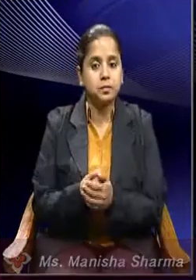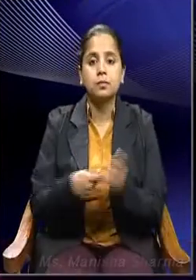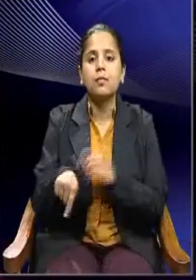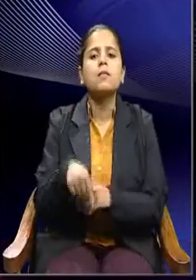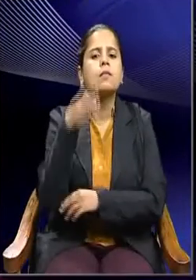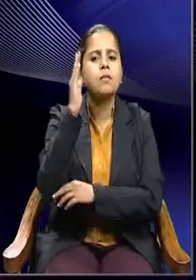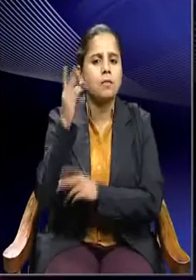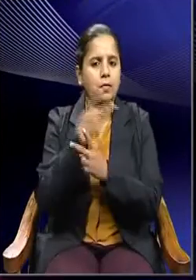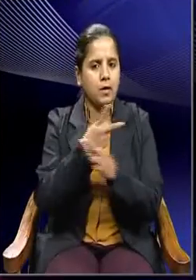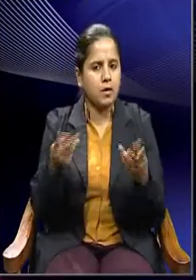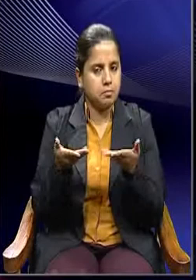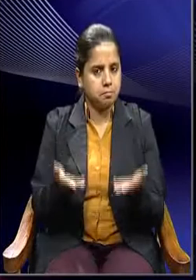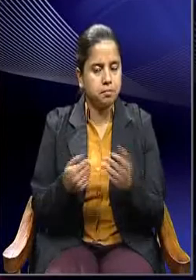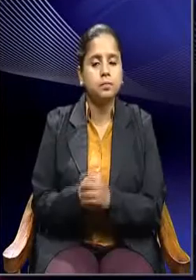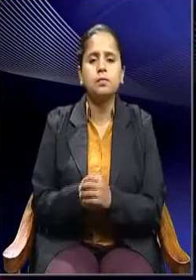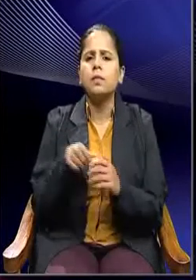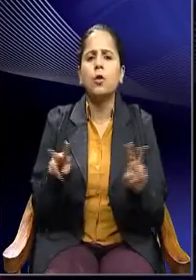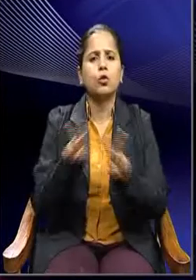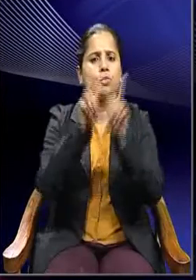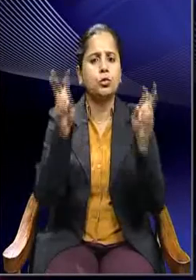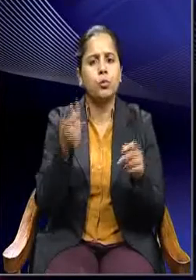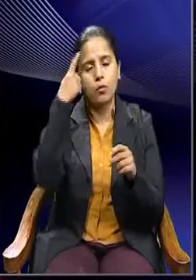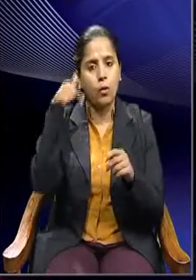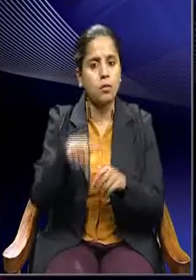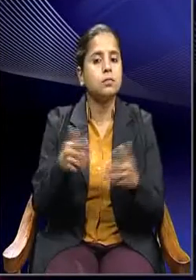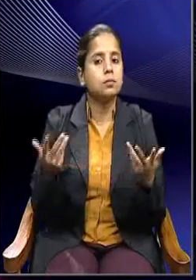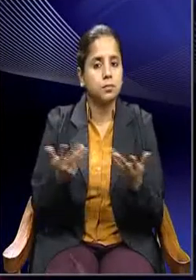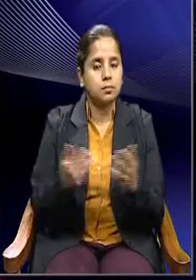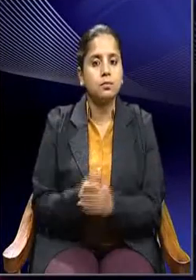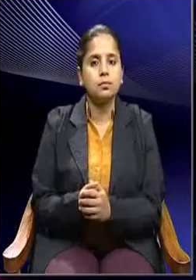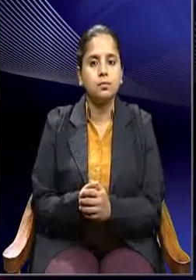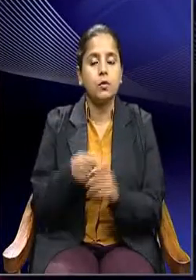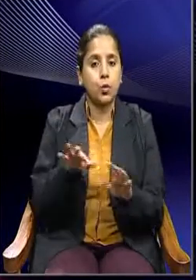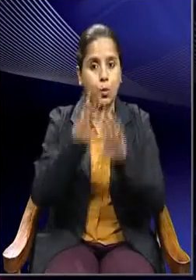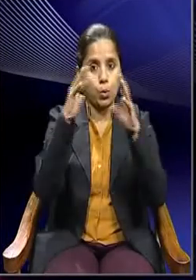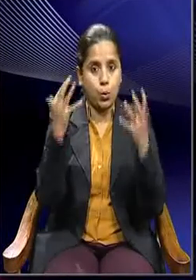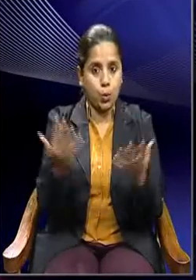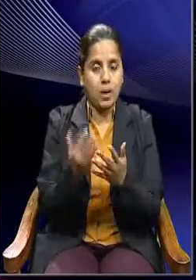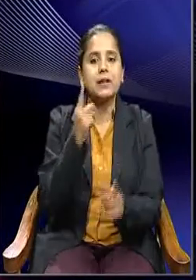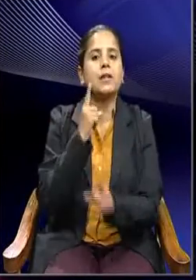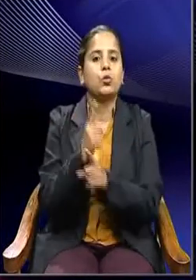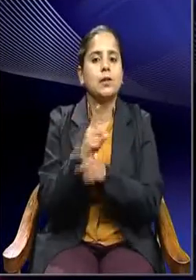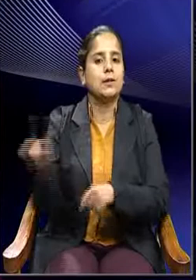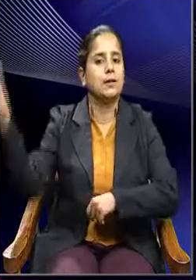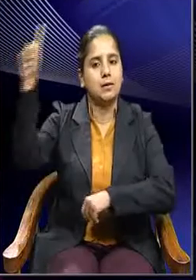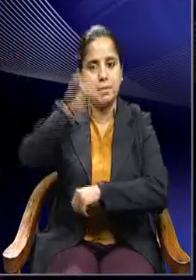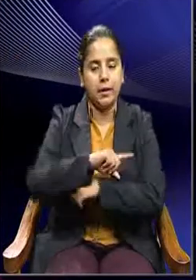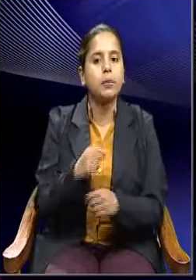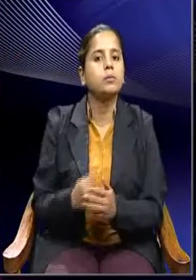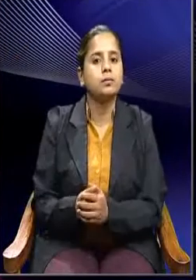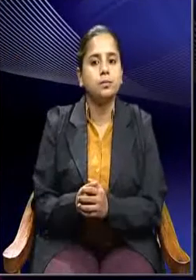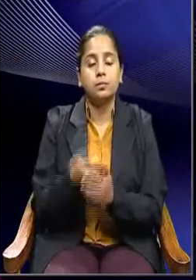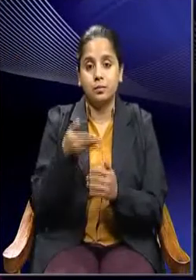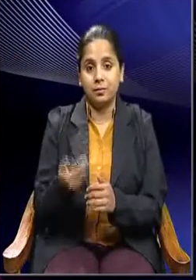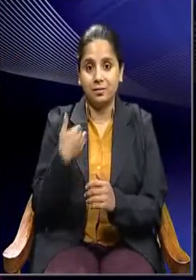Series Lecture. The topic for the lecture is World Teachers Day. And